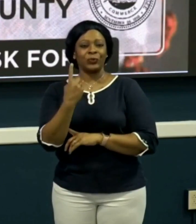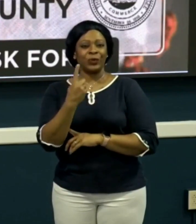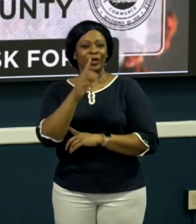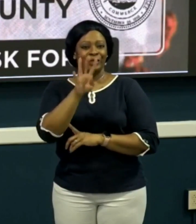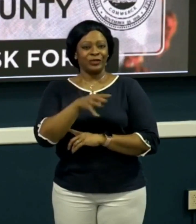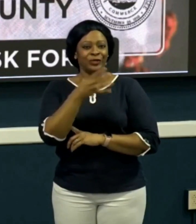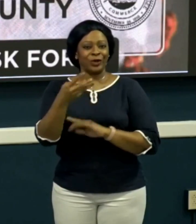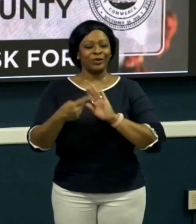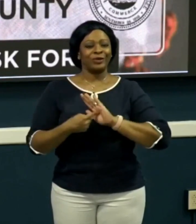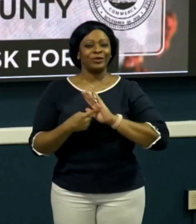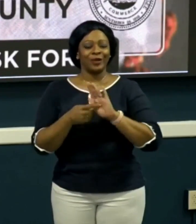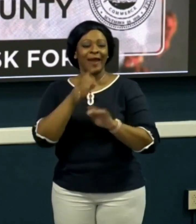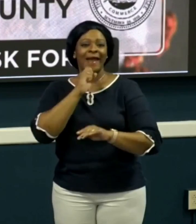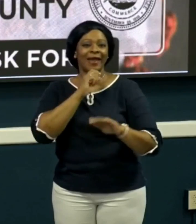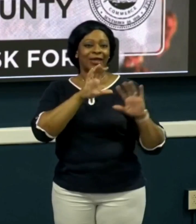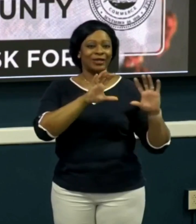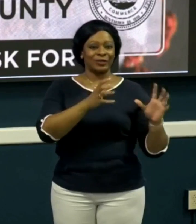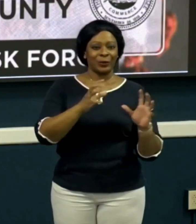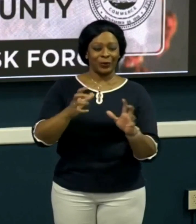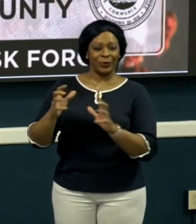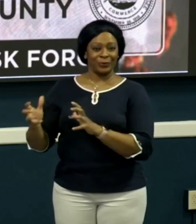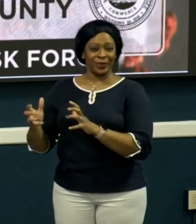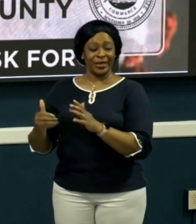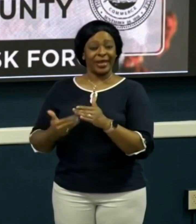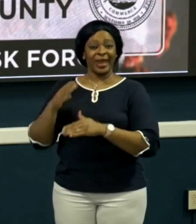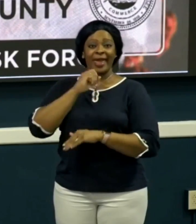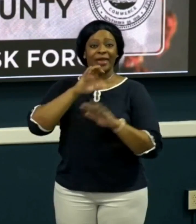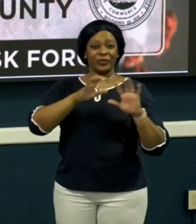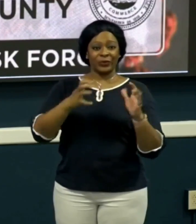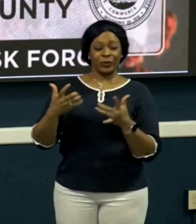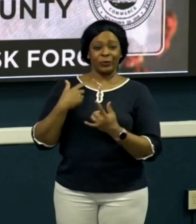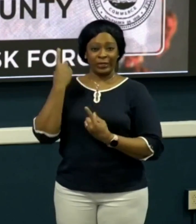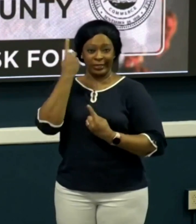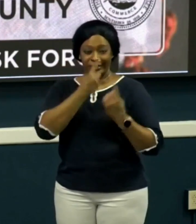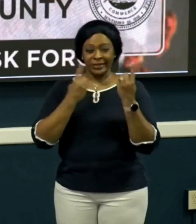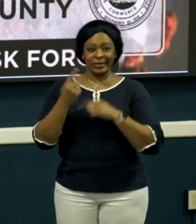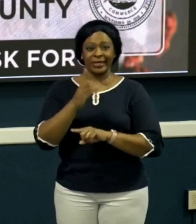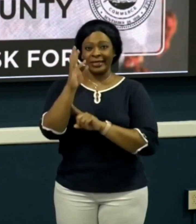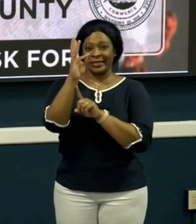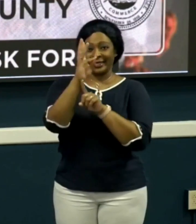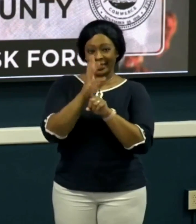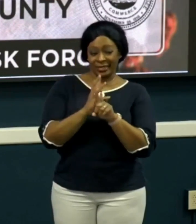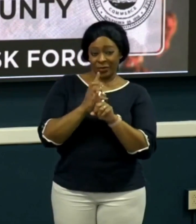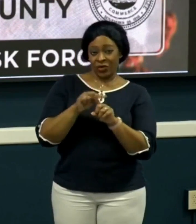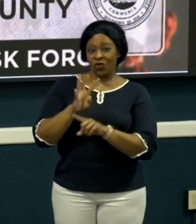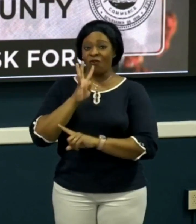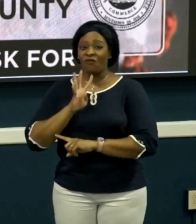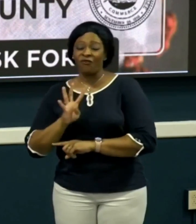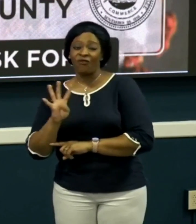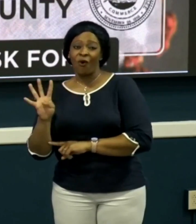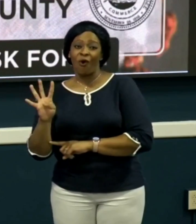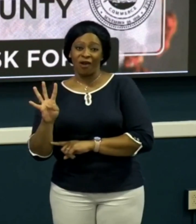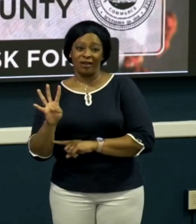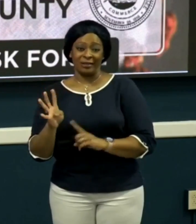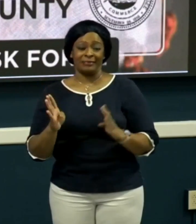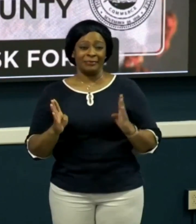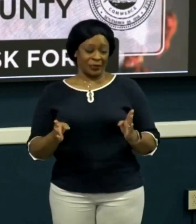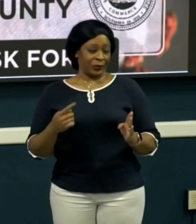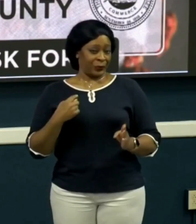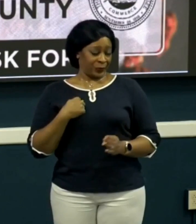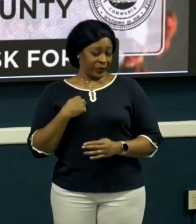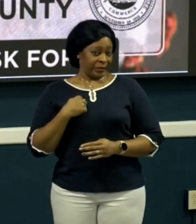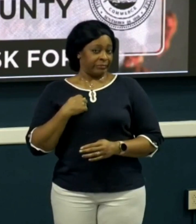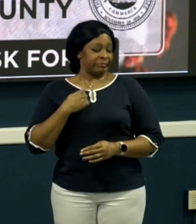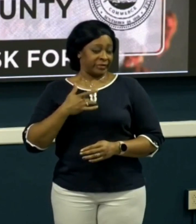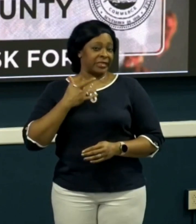that we show the age groups. The next age group that's under consideration is the 6 month to 4 year olds. We think